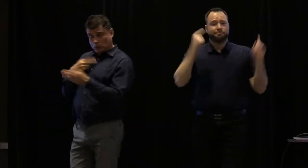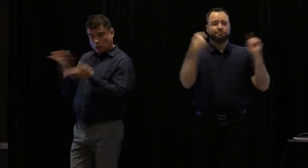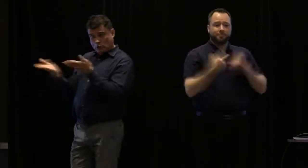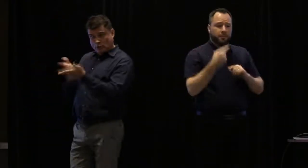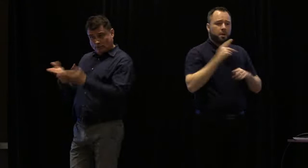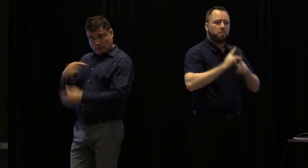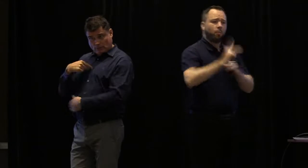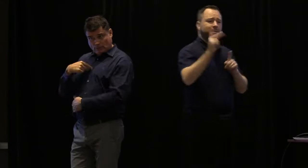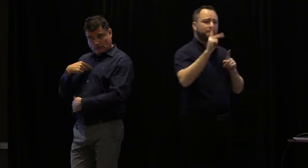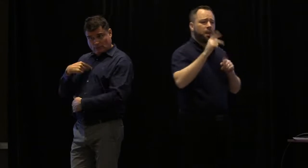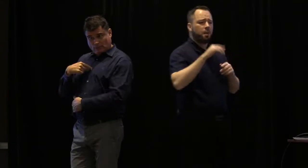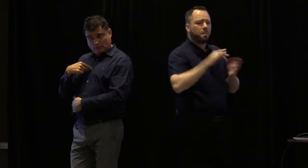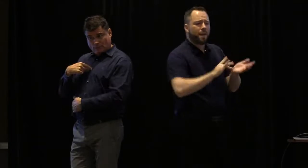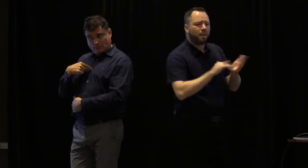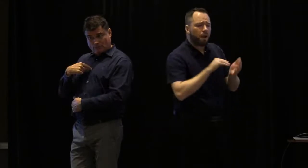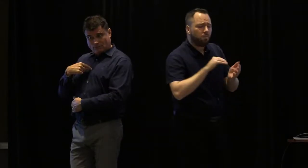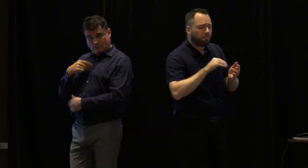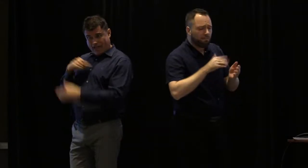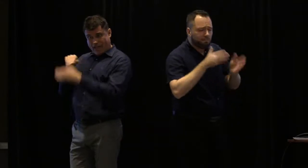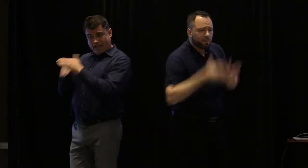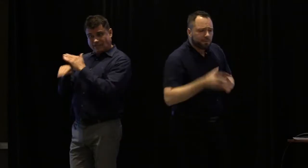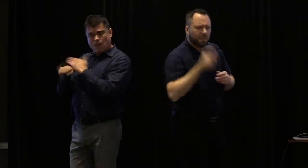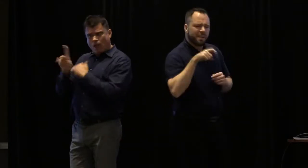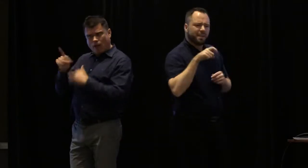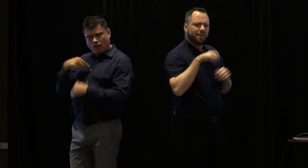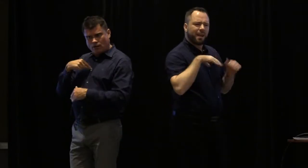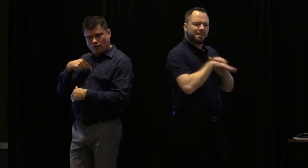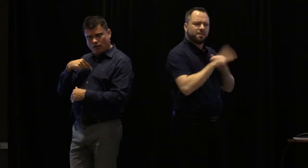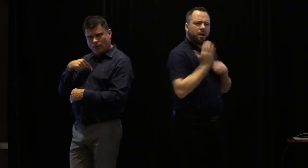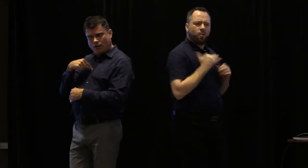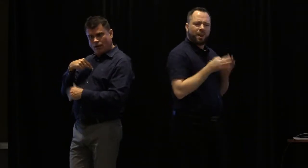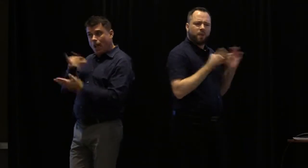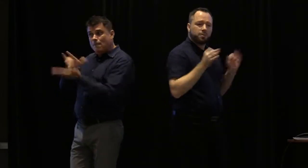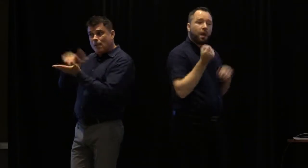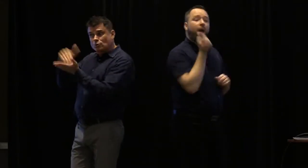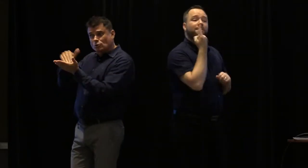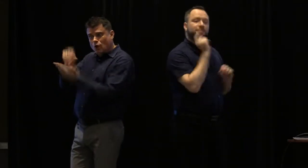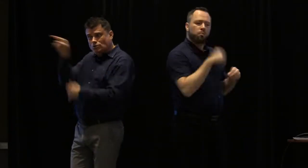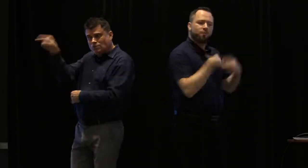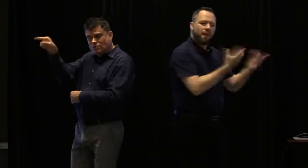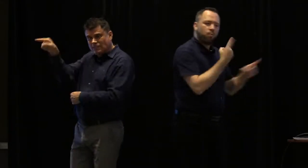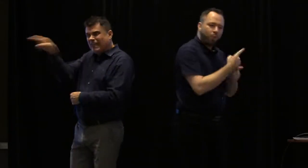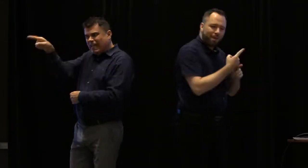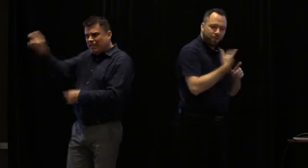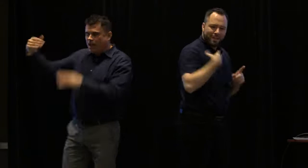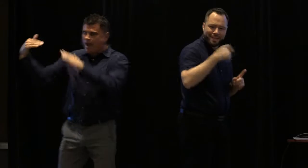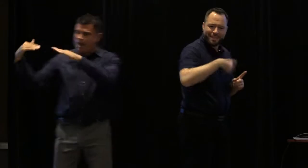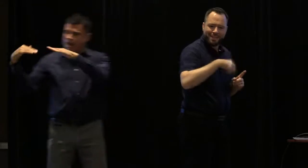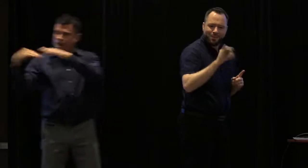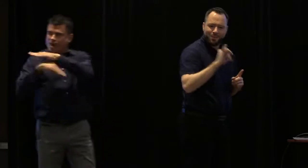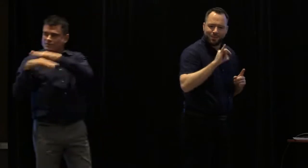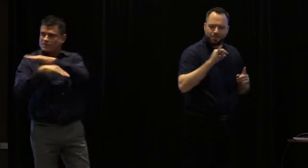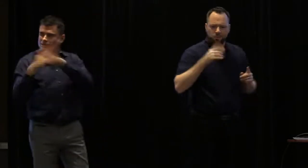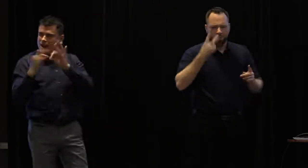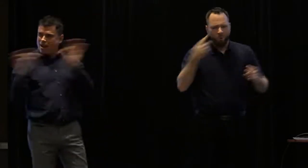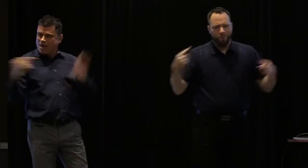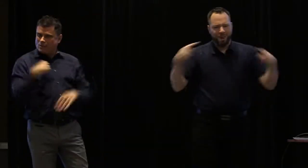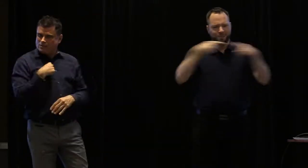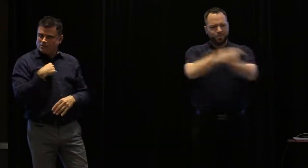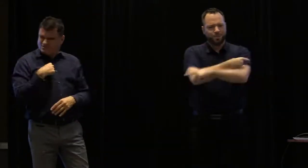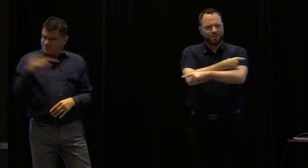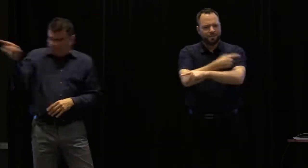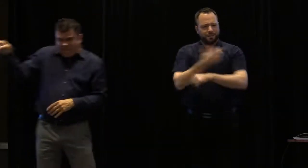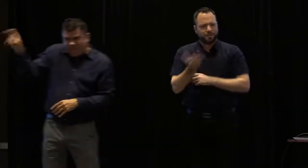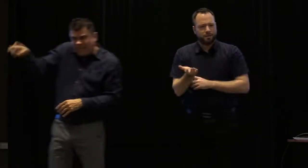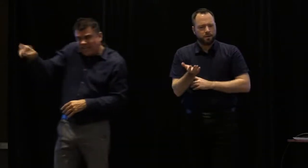interpreter, the service is accessible for both people using an interpreter. They're also accessing our language